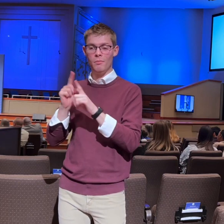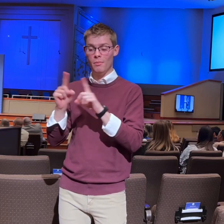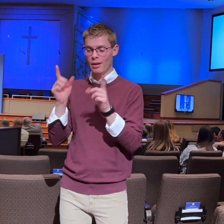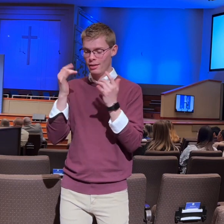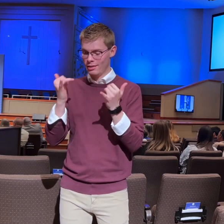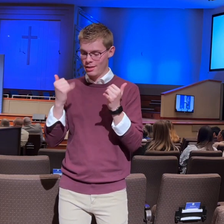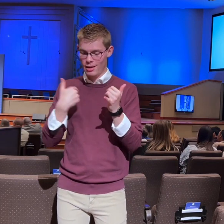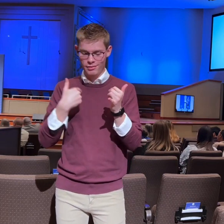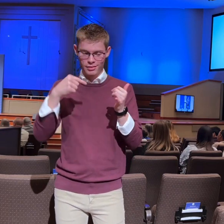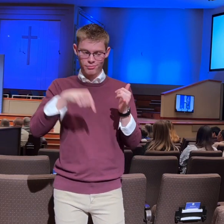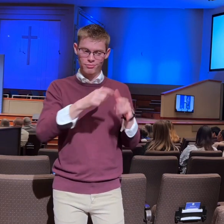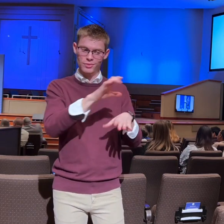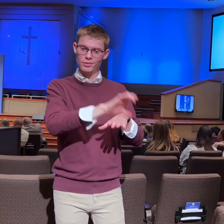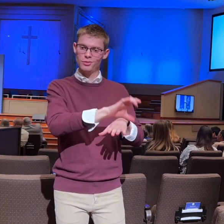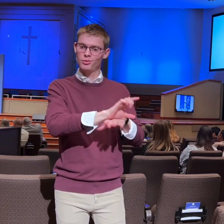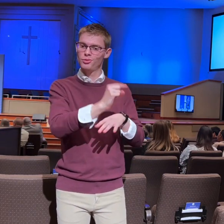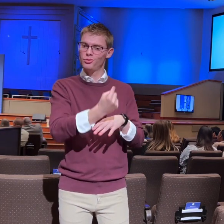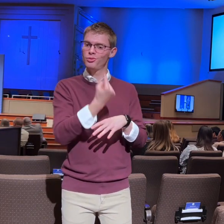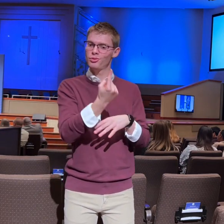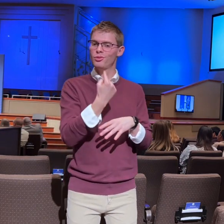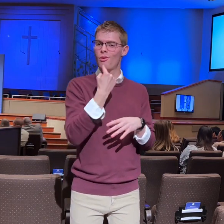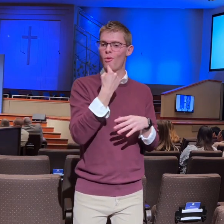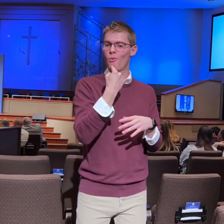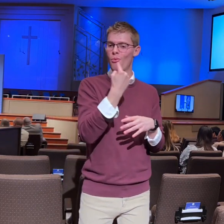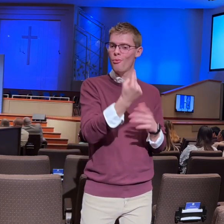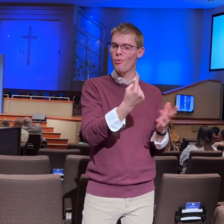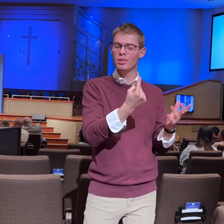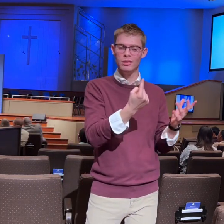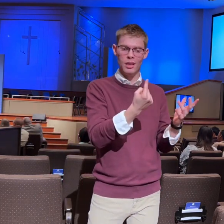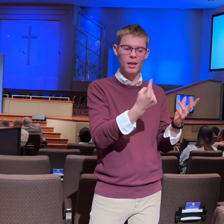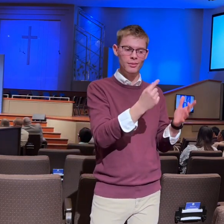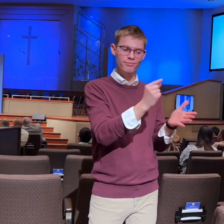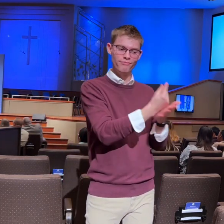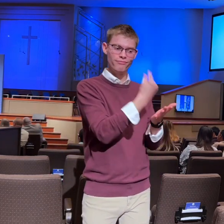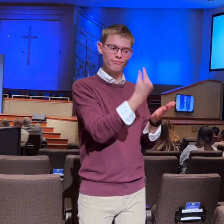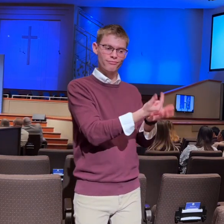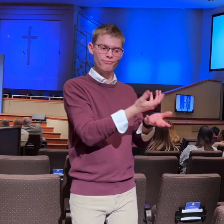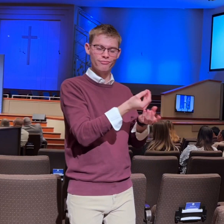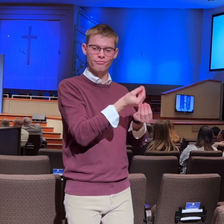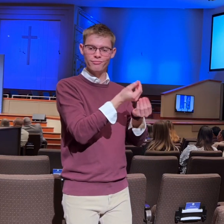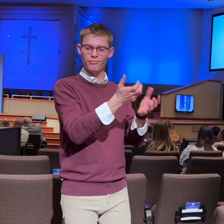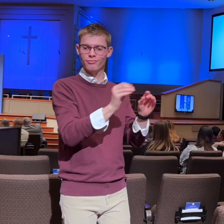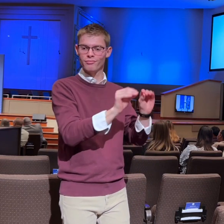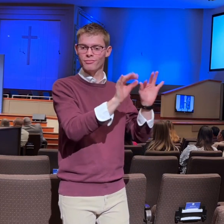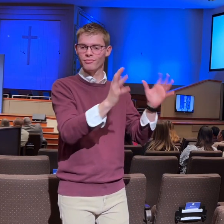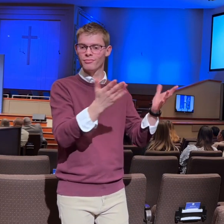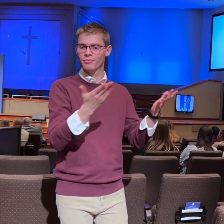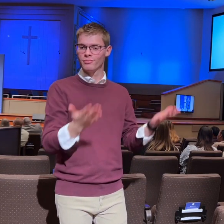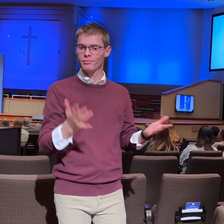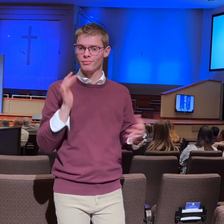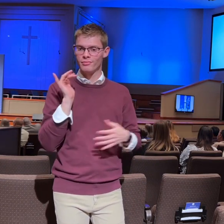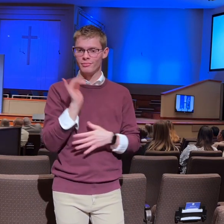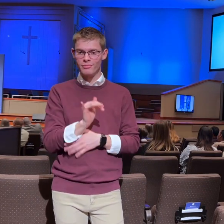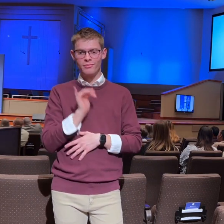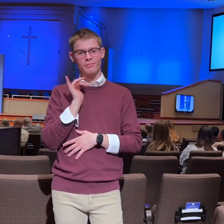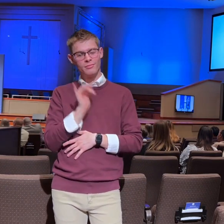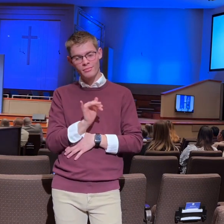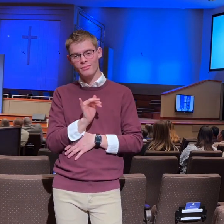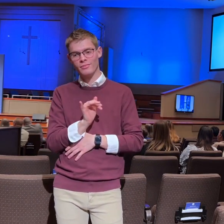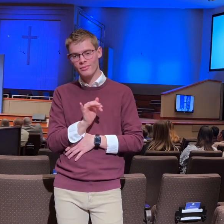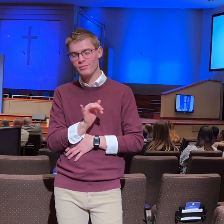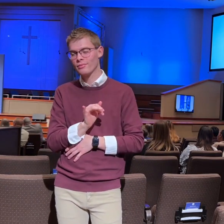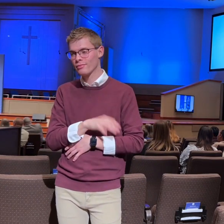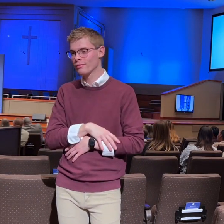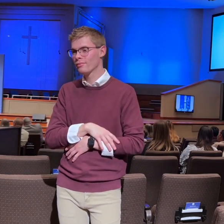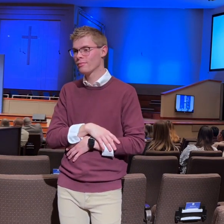this is the only one that ever told him what I heard on the radio that day about how to get saved. He sends me now Christmas